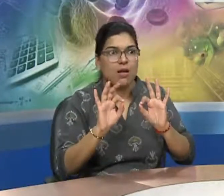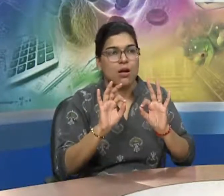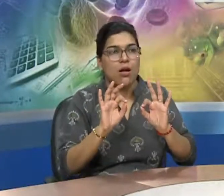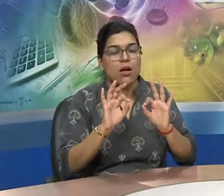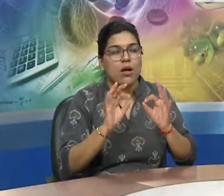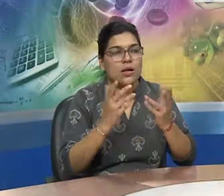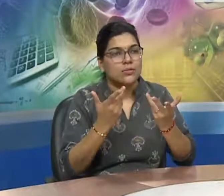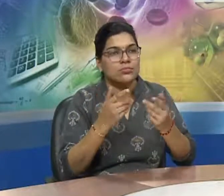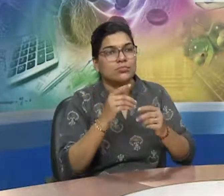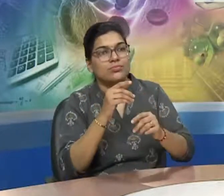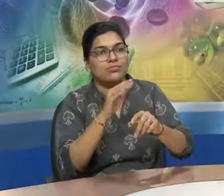because